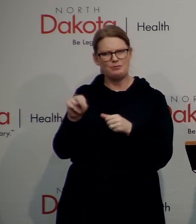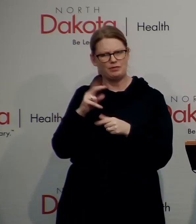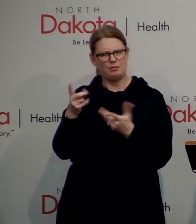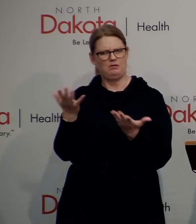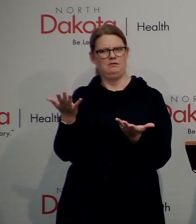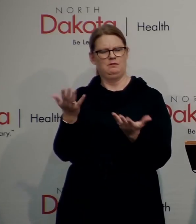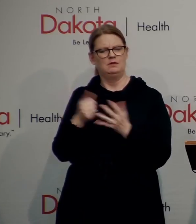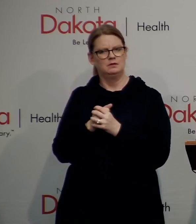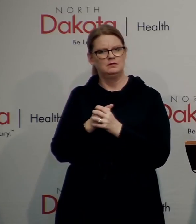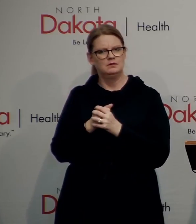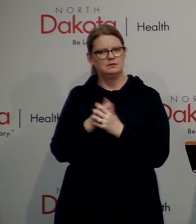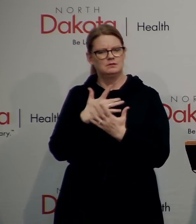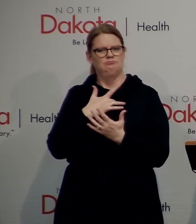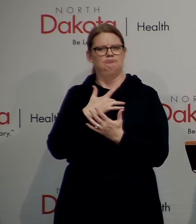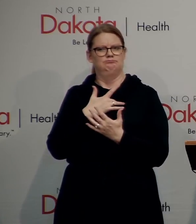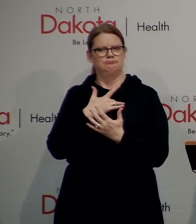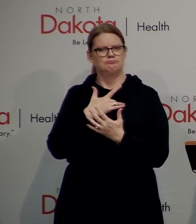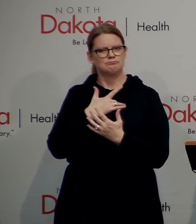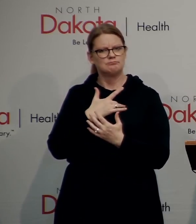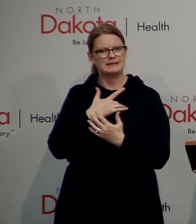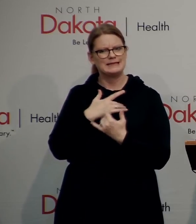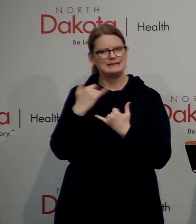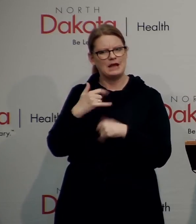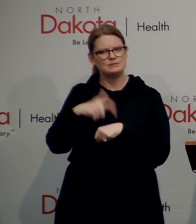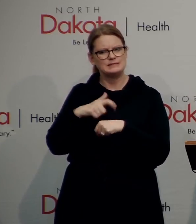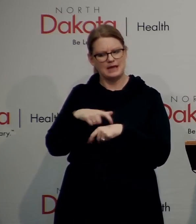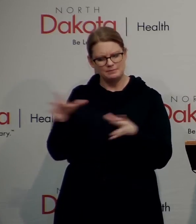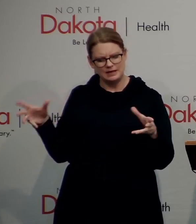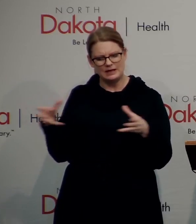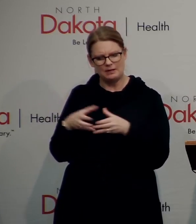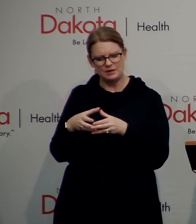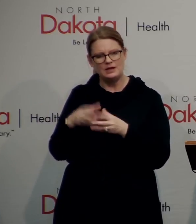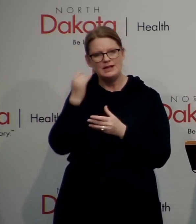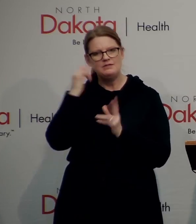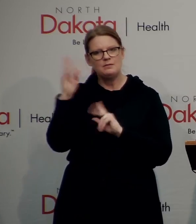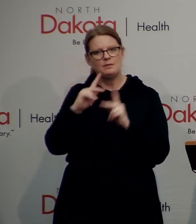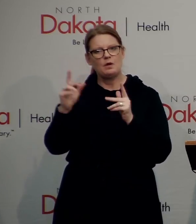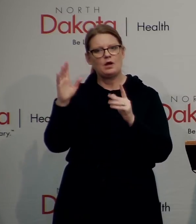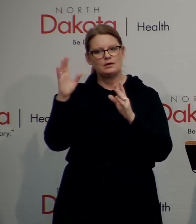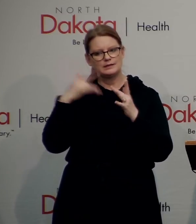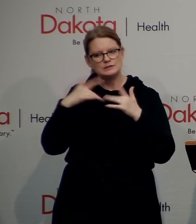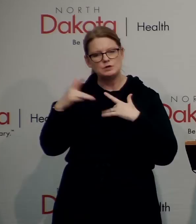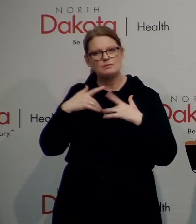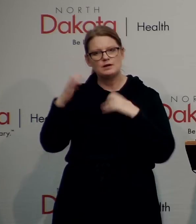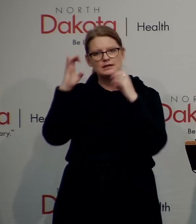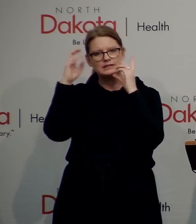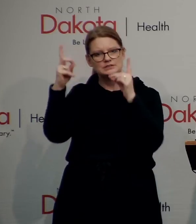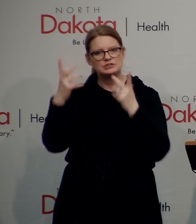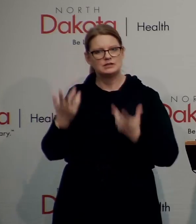Dakota. This is the time to do it. And if people are worried about education,